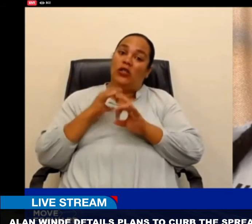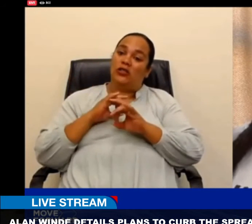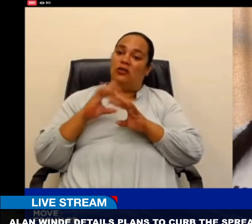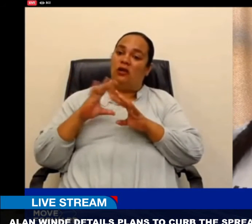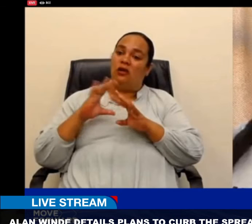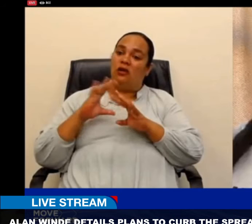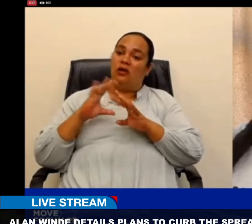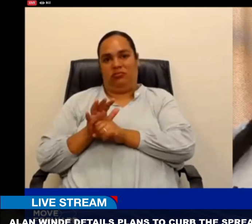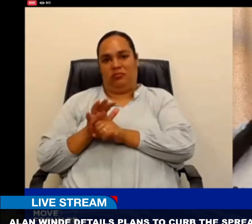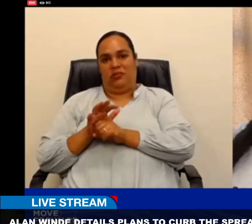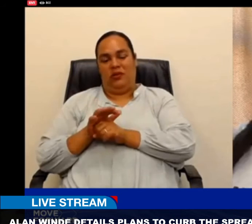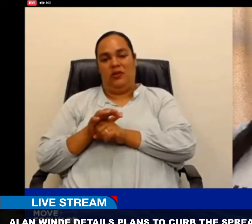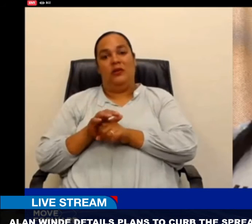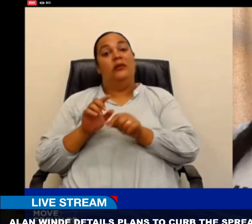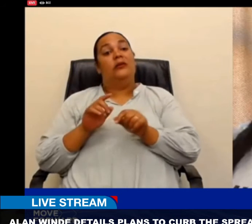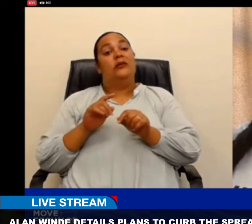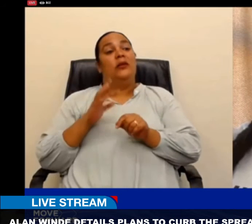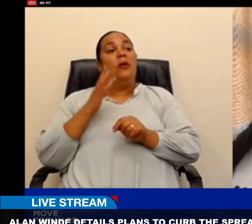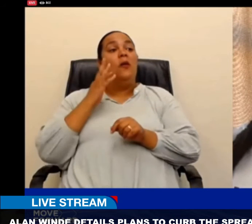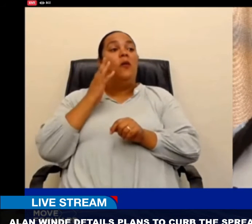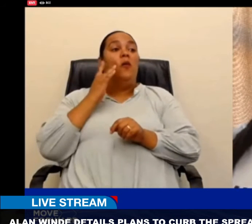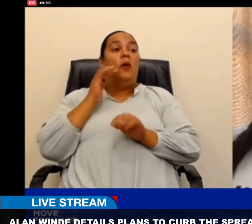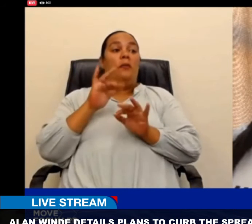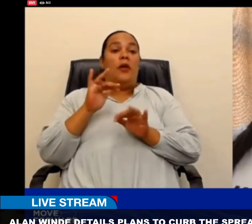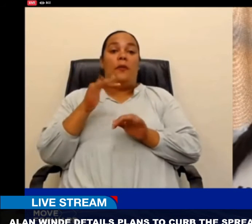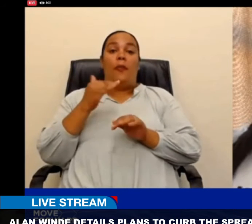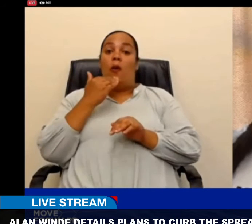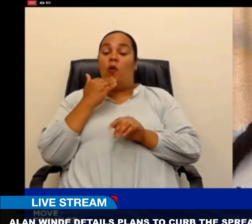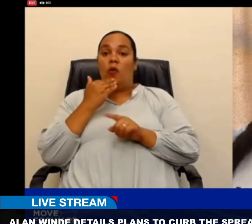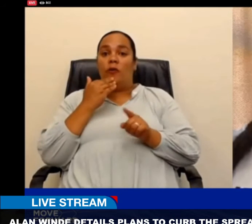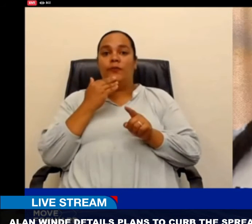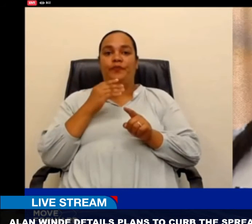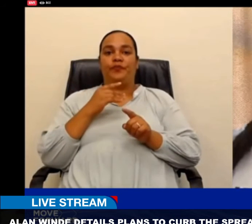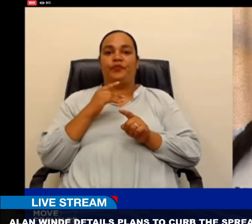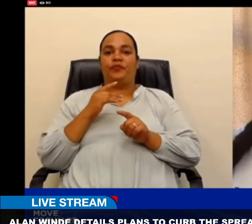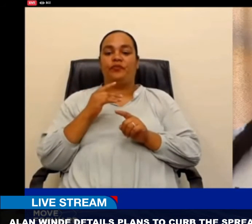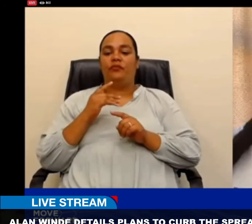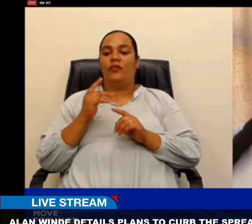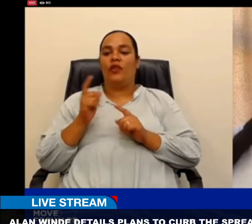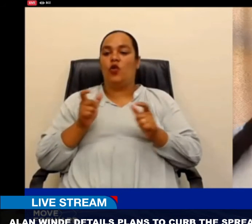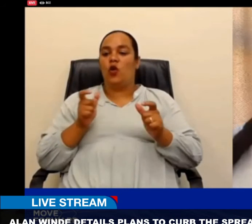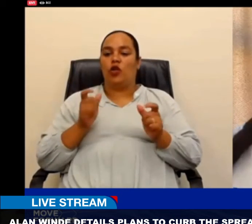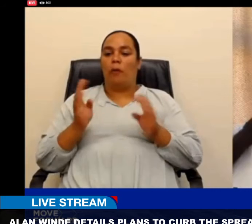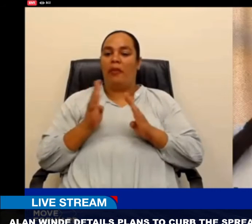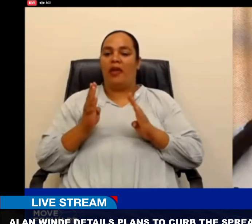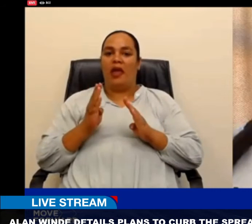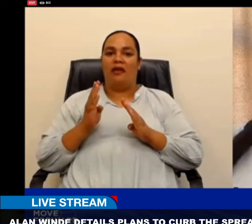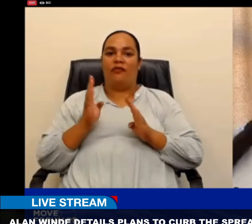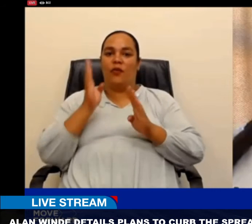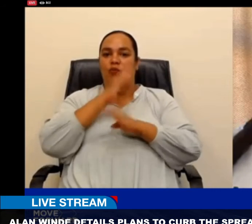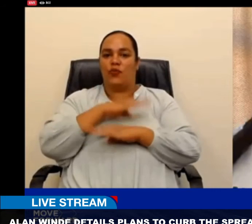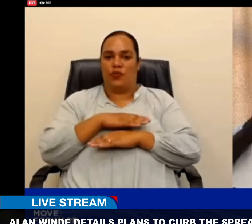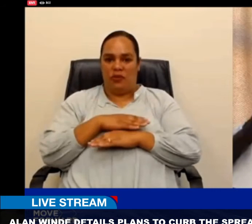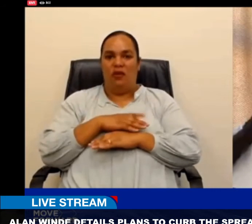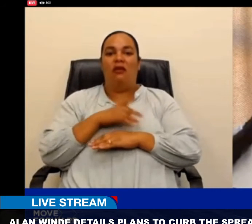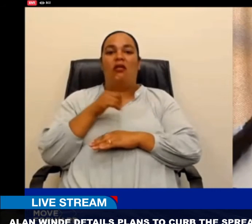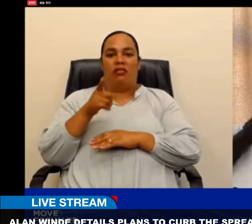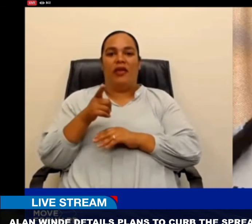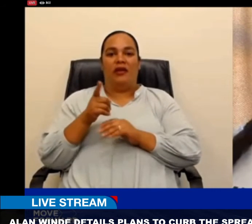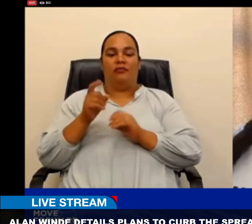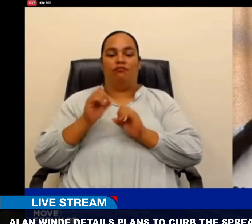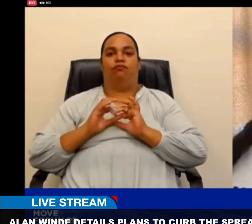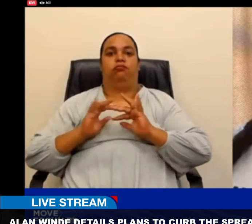when people, especially those who intentionally misbehave to such an extent that they become super